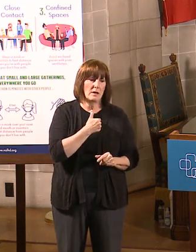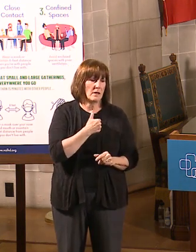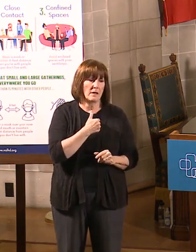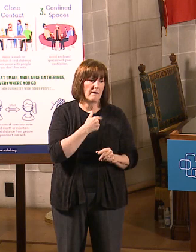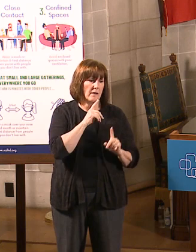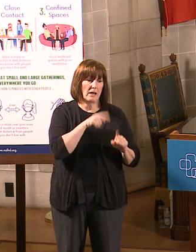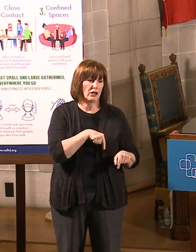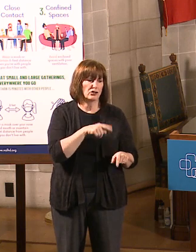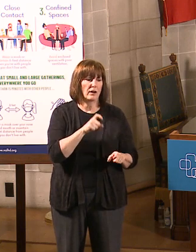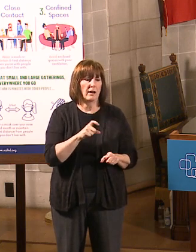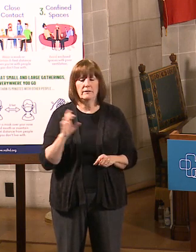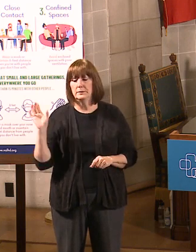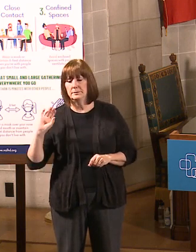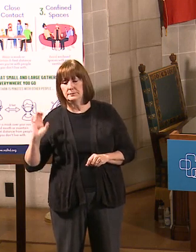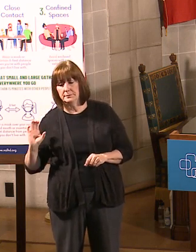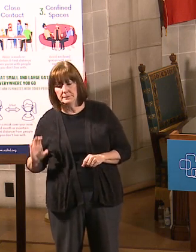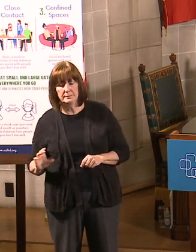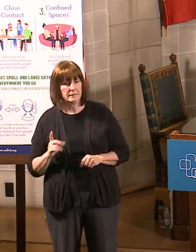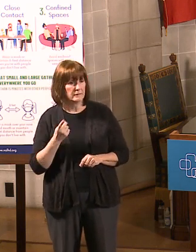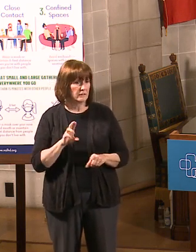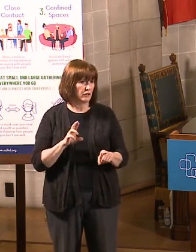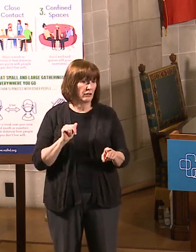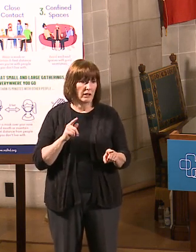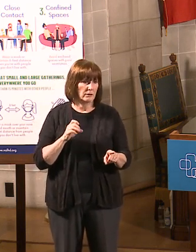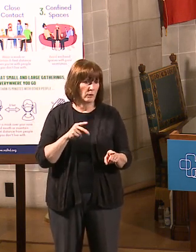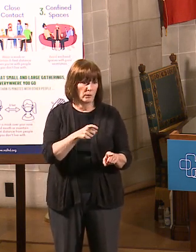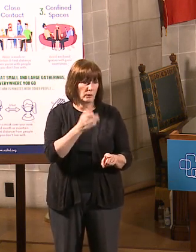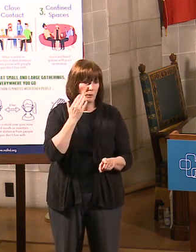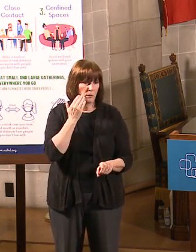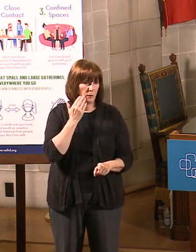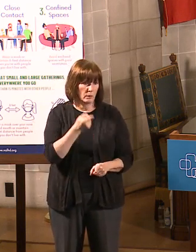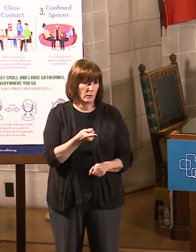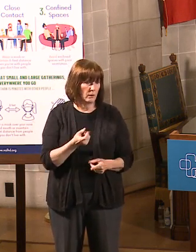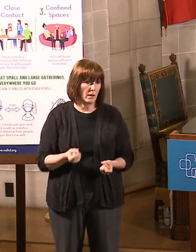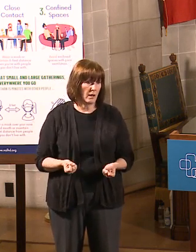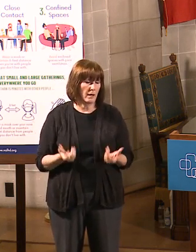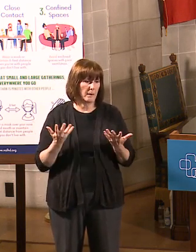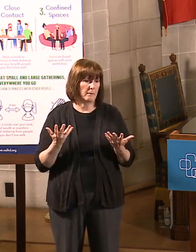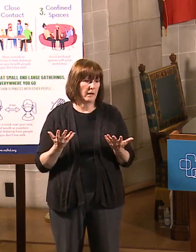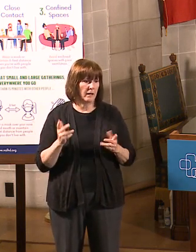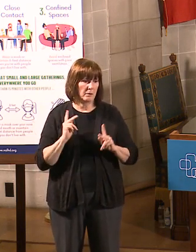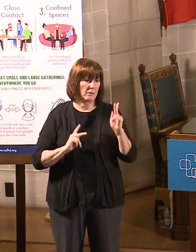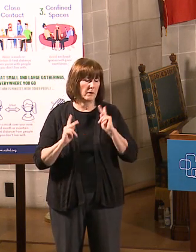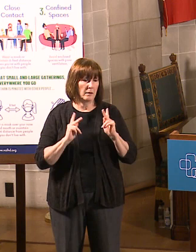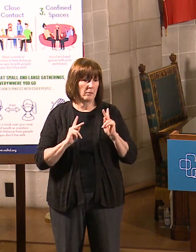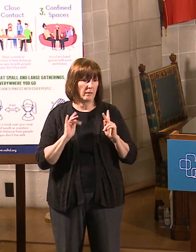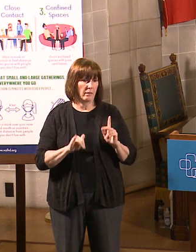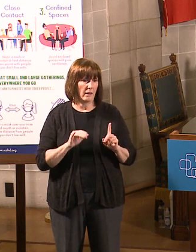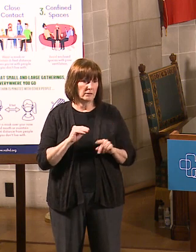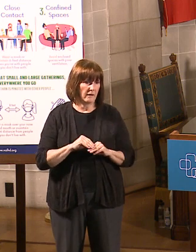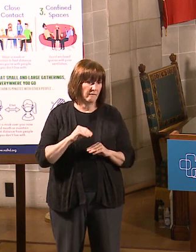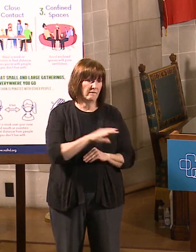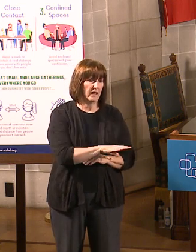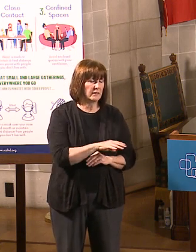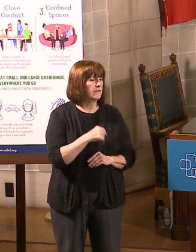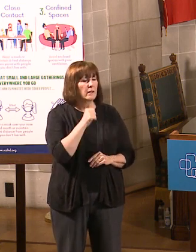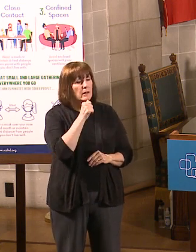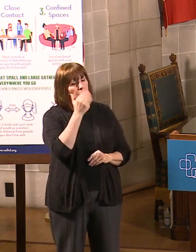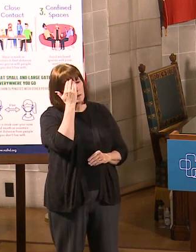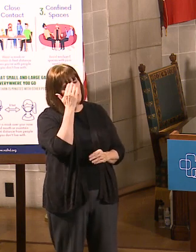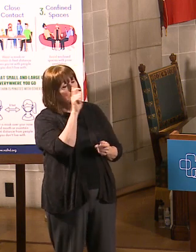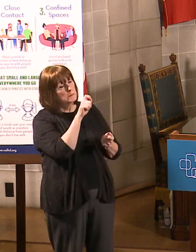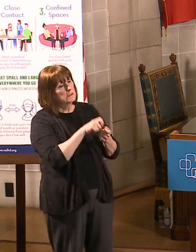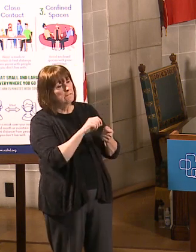that, Grant. We'll have to run that down unless Dr. Antone, do you know how many people that impacted? I don't know the specific